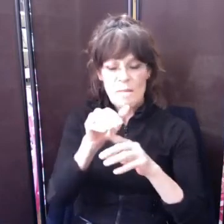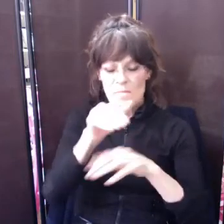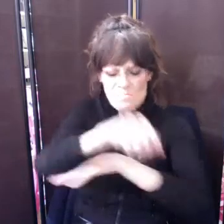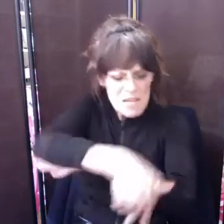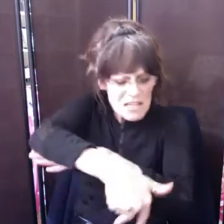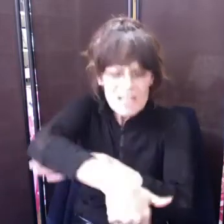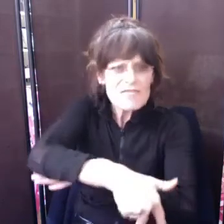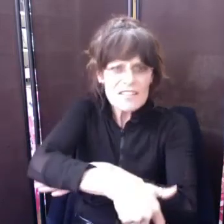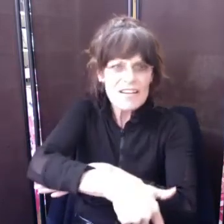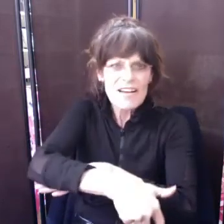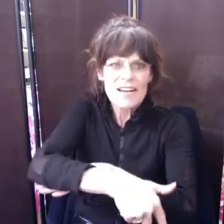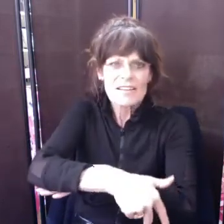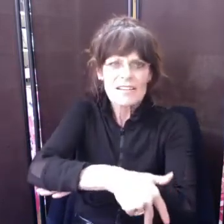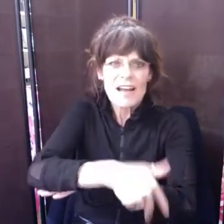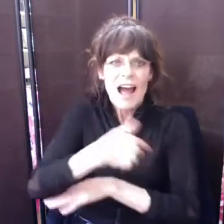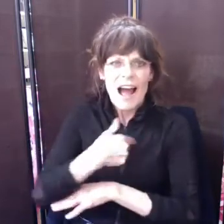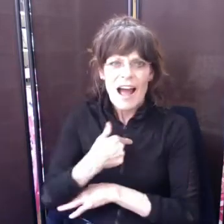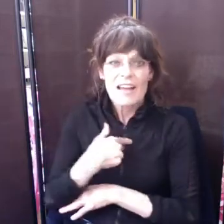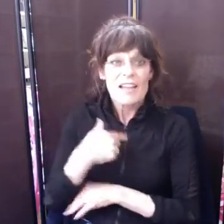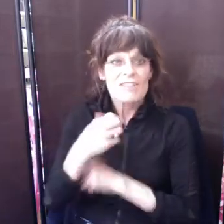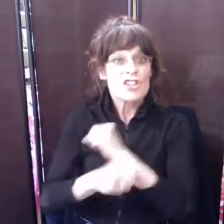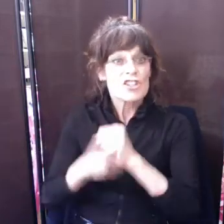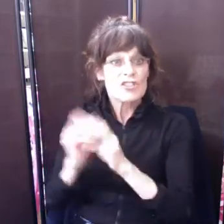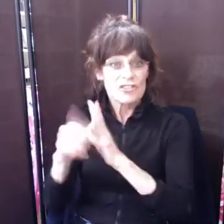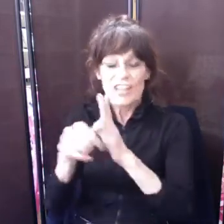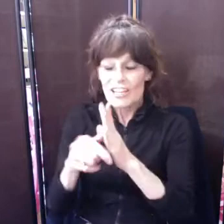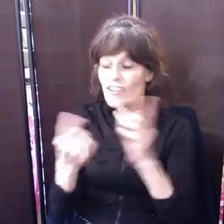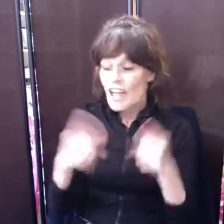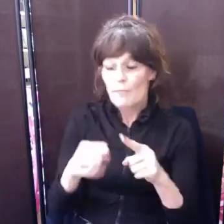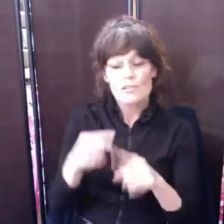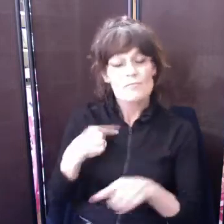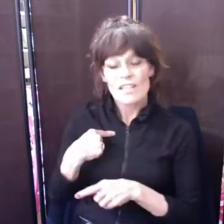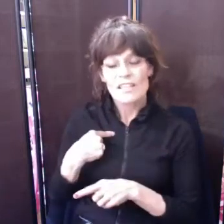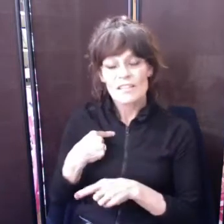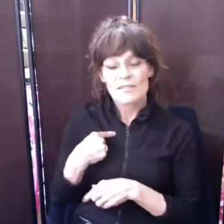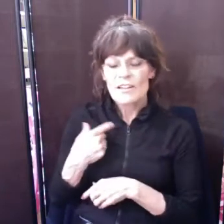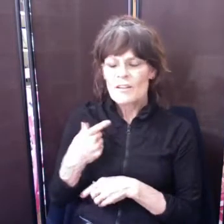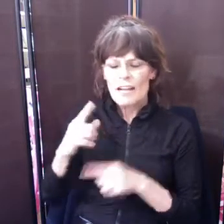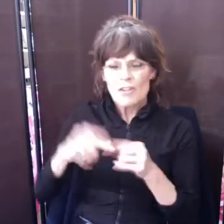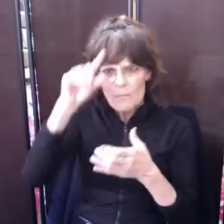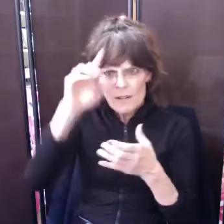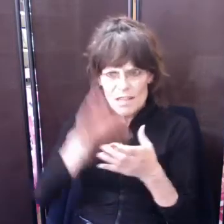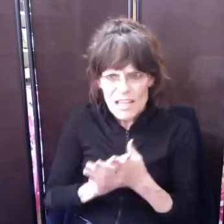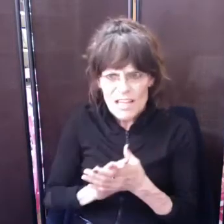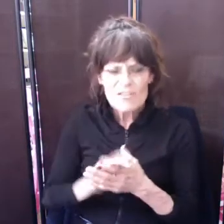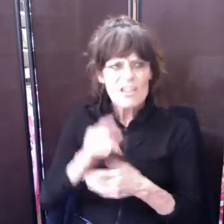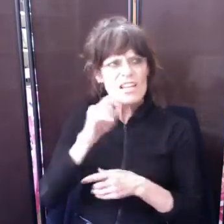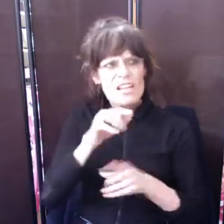I was the total stranger that got woken up in the middle of the night. But I couldn't believe that he had woken this woman up in the middle of the night. And